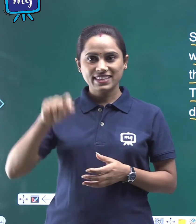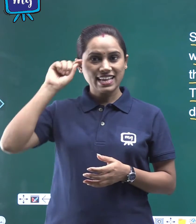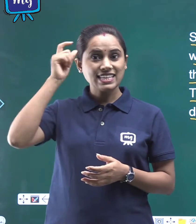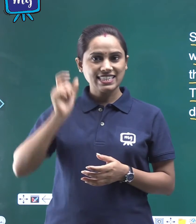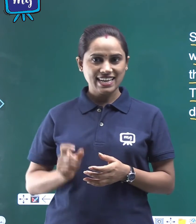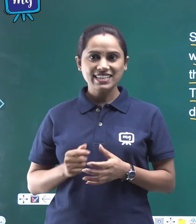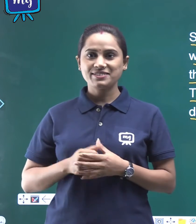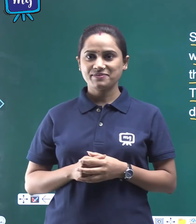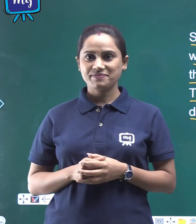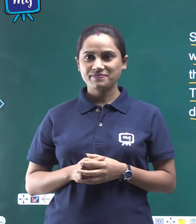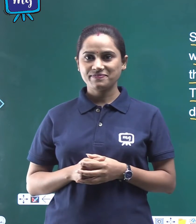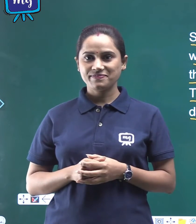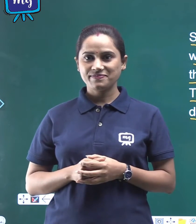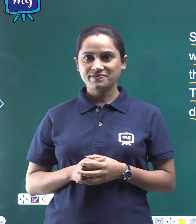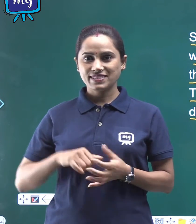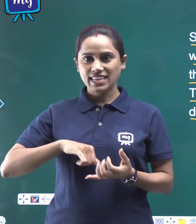Suggest,